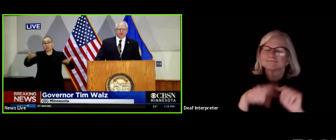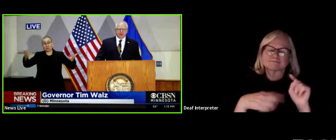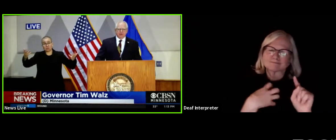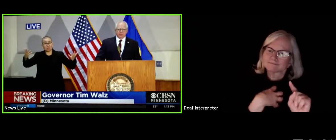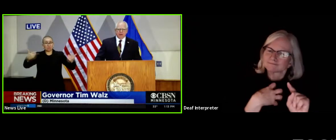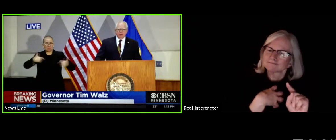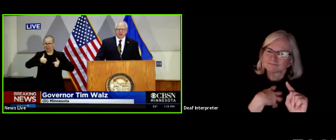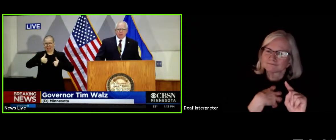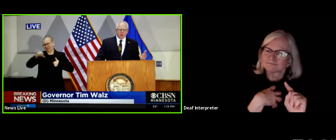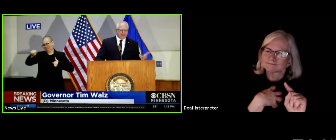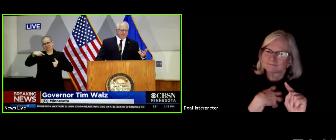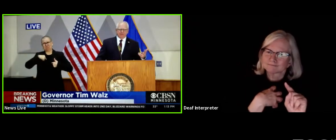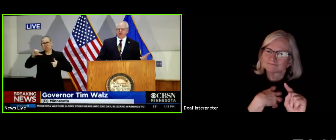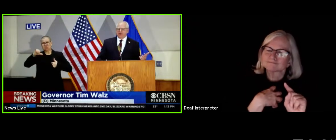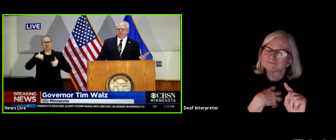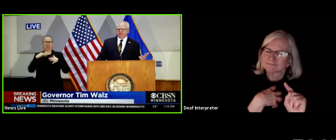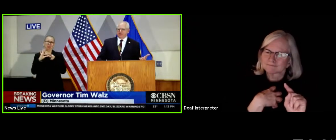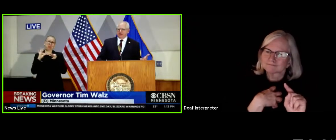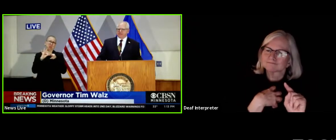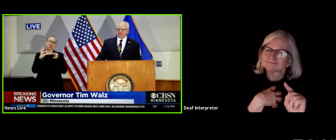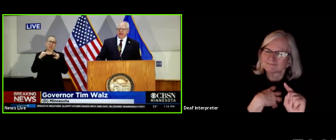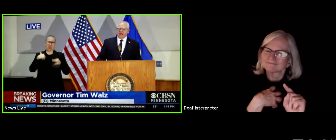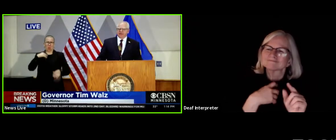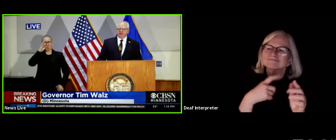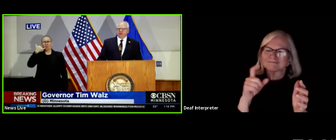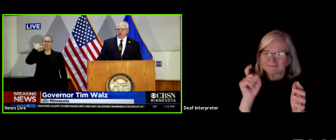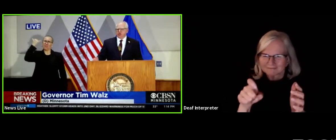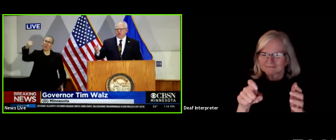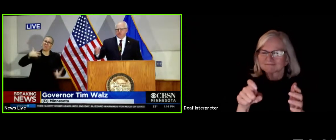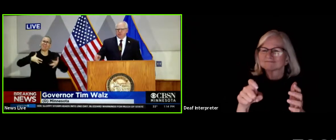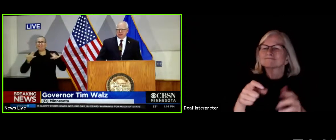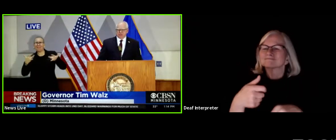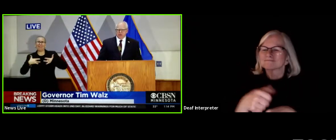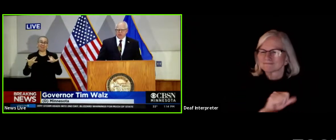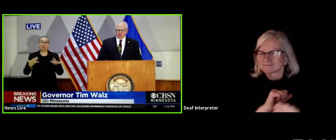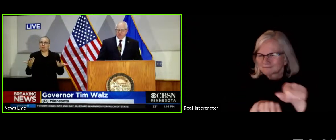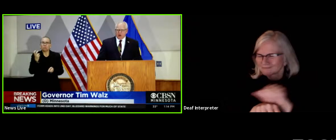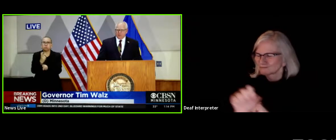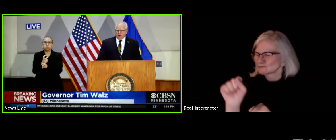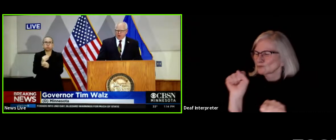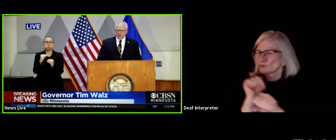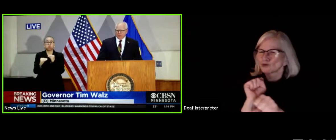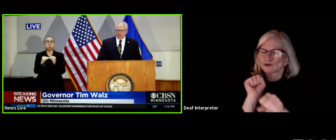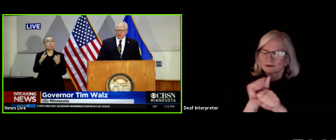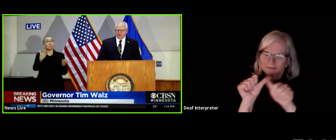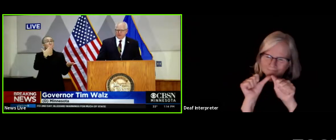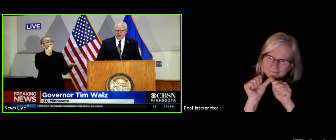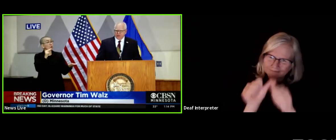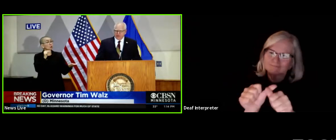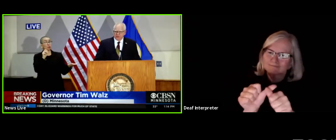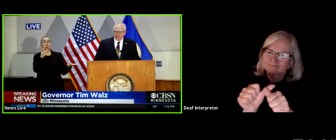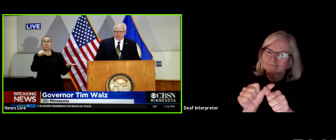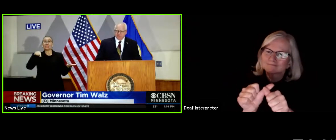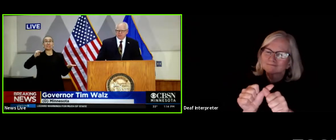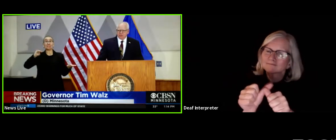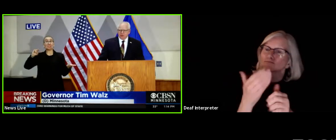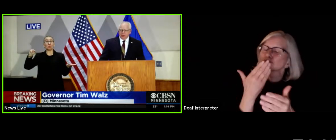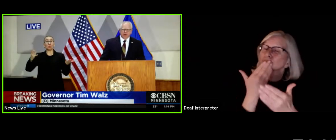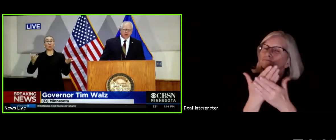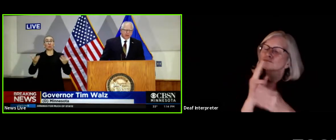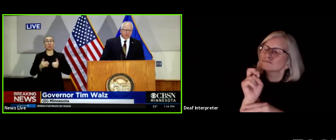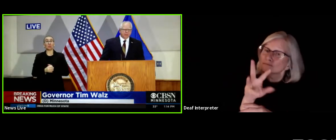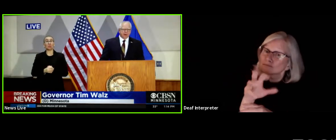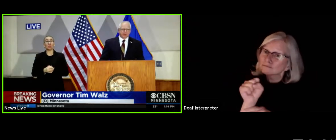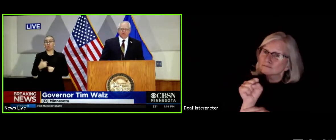the federal government. But we got to figure out the fix. I think the good news for Minnesotans is our partners in this, the healthcare systems,